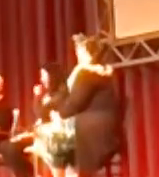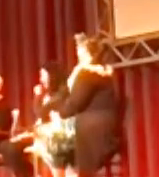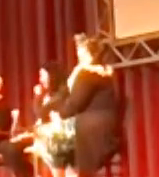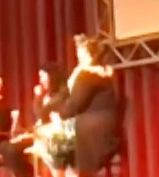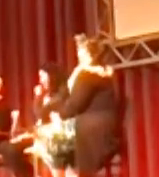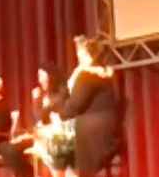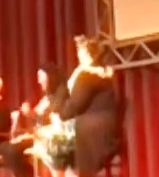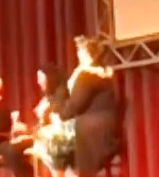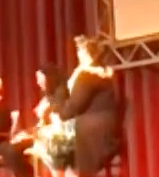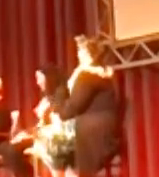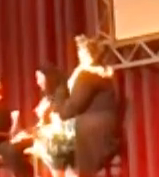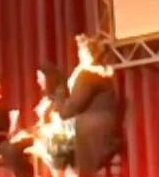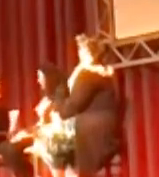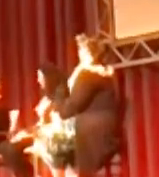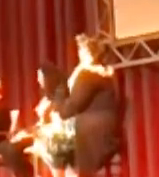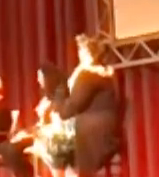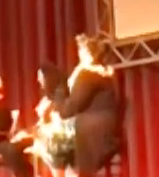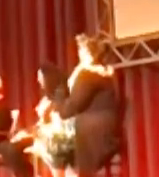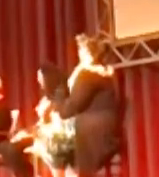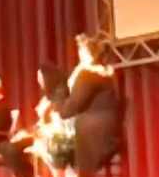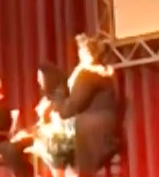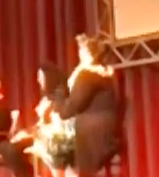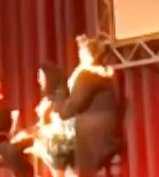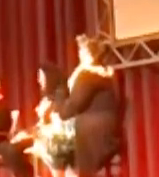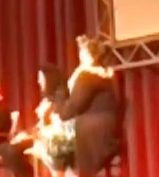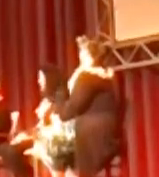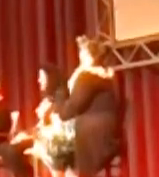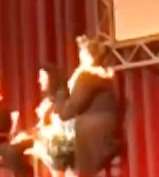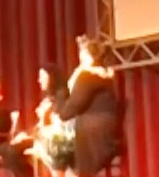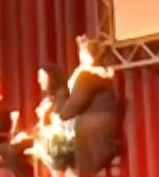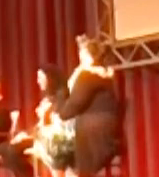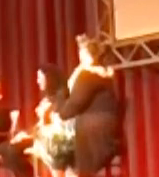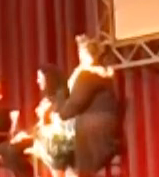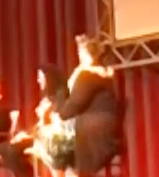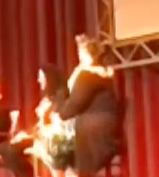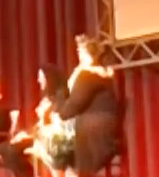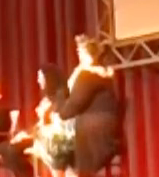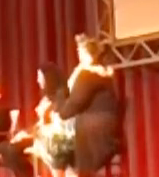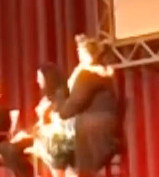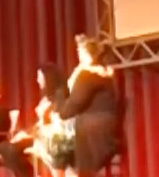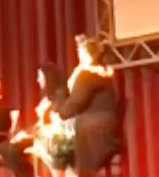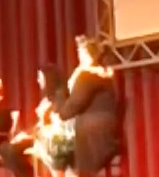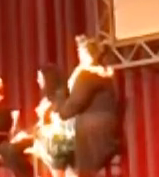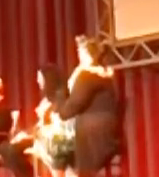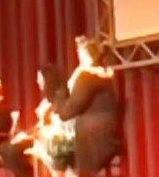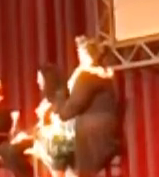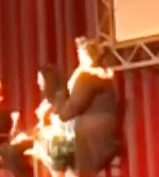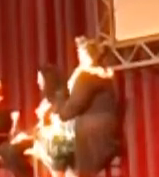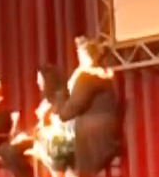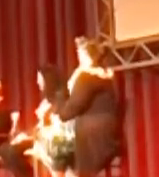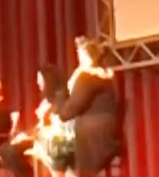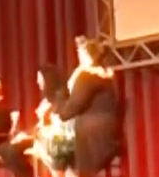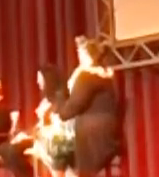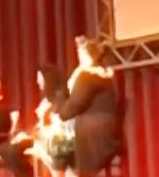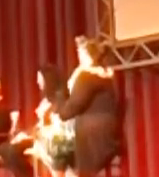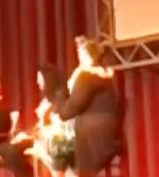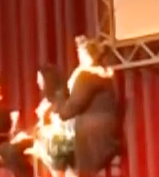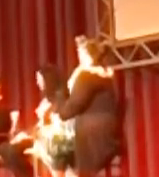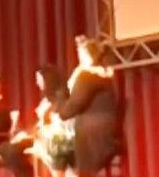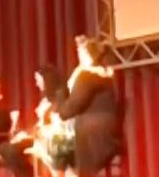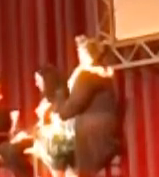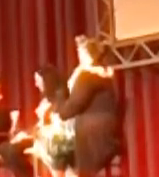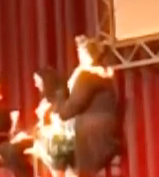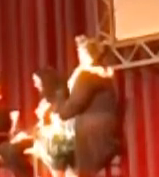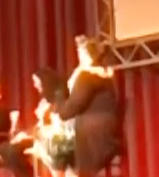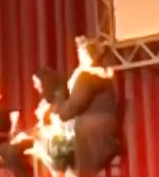Because constantly we're at the beginning of all of it, you know, and even our young ones. And one of the reasons I started Kiama, I had a